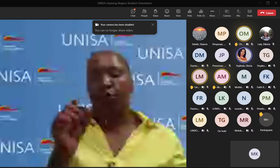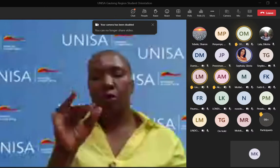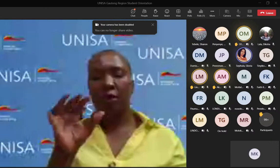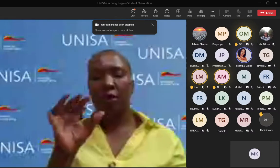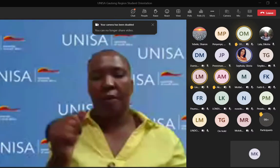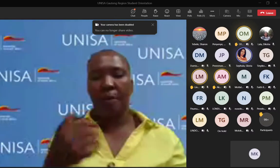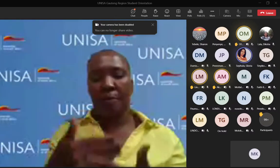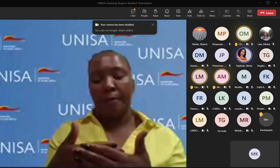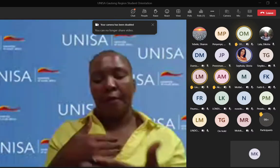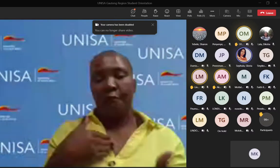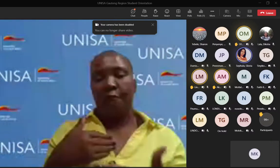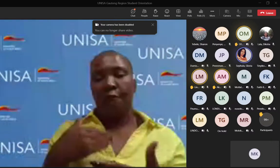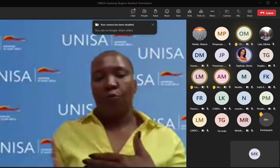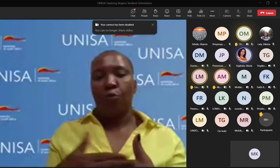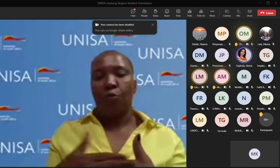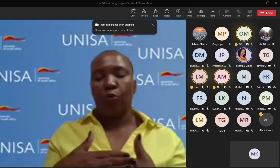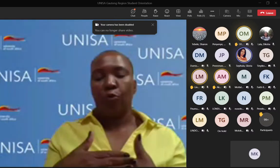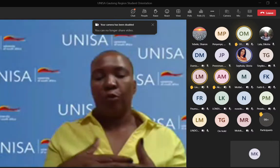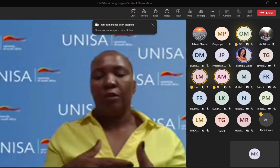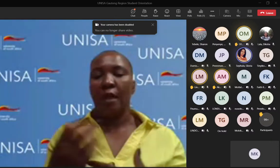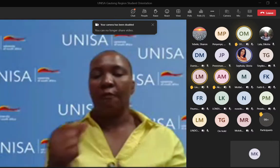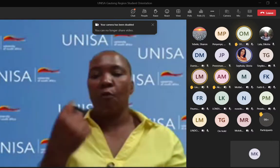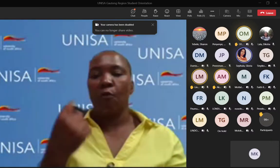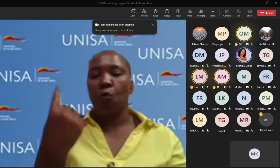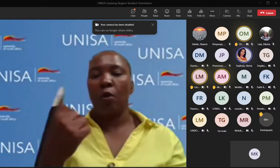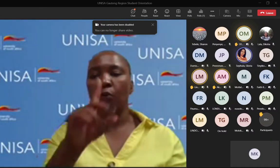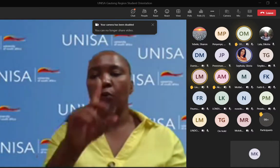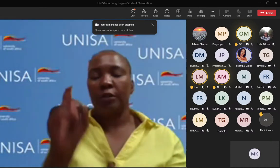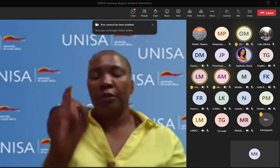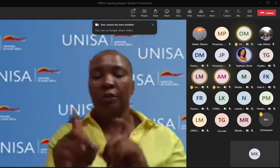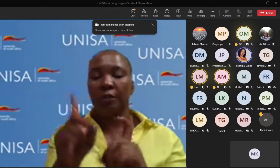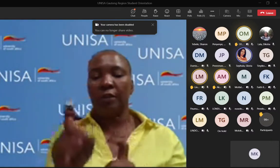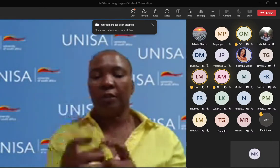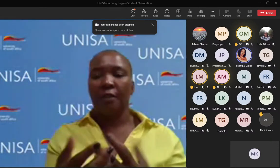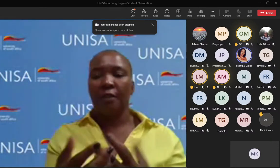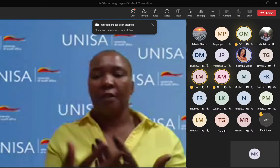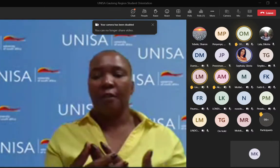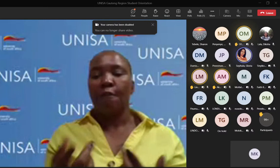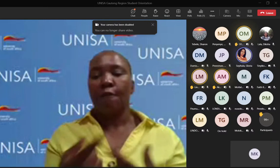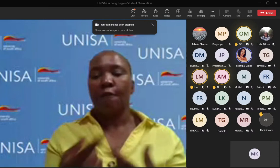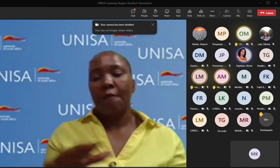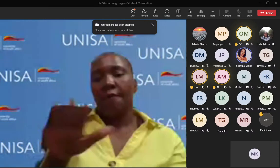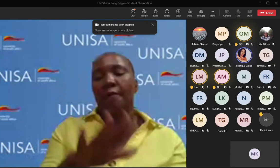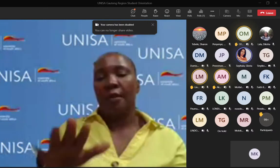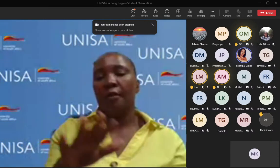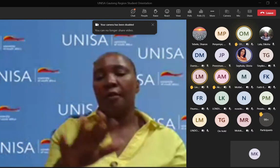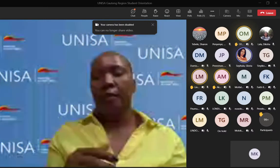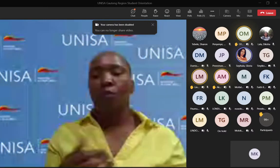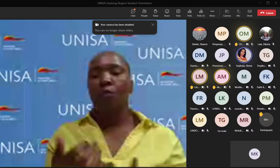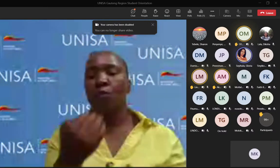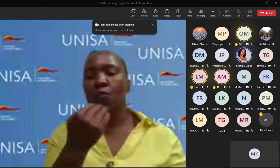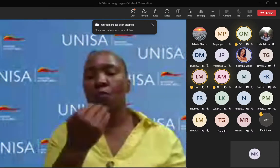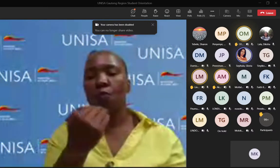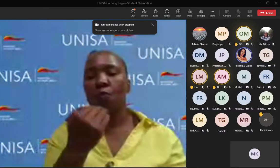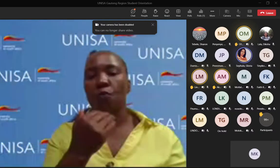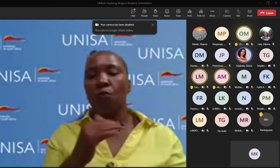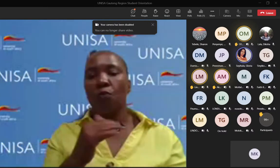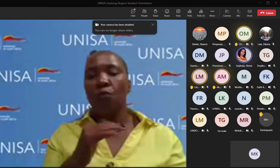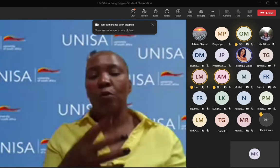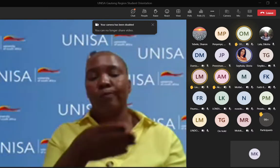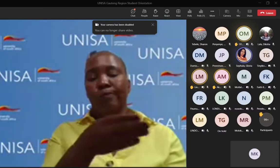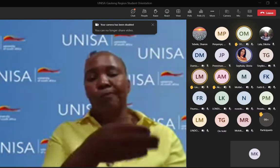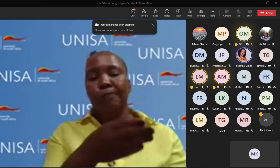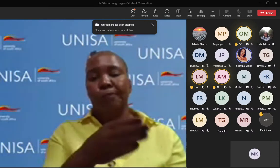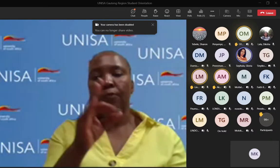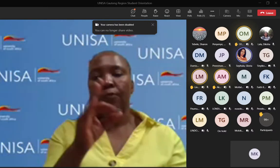yes just before you close I have one question here can we just take this question is from the venue based um students who are attending here